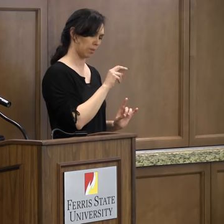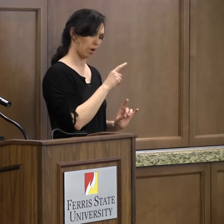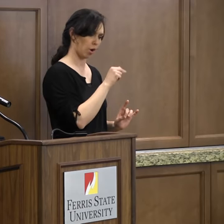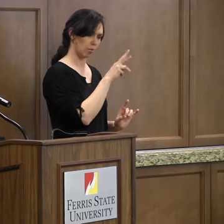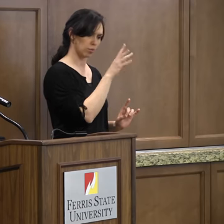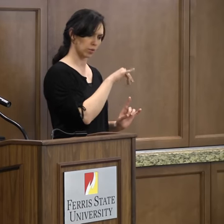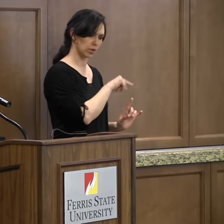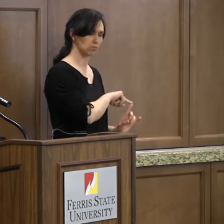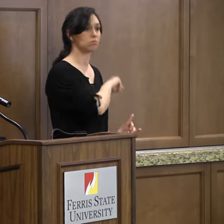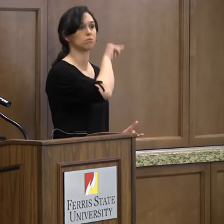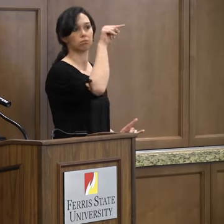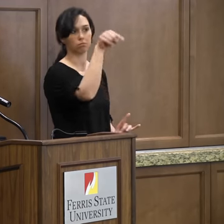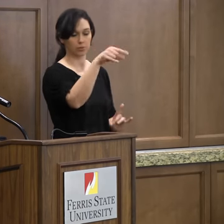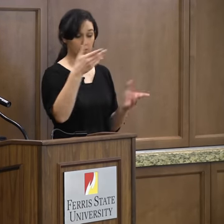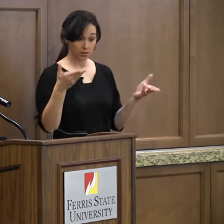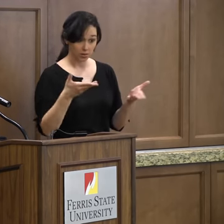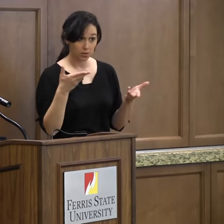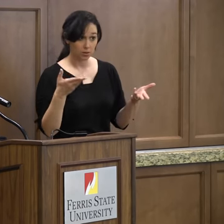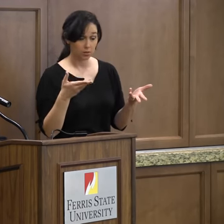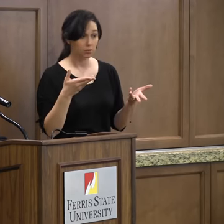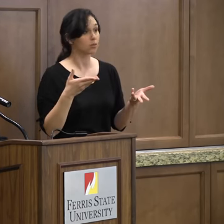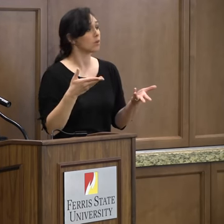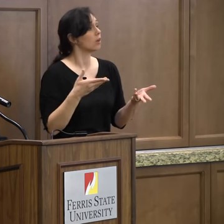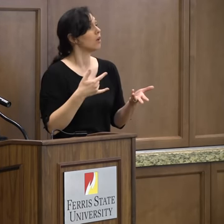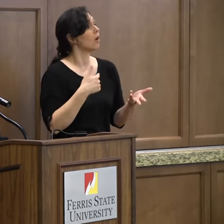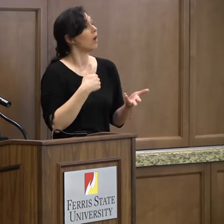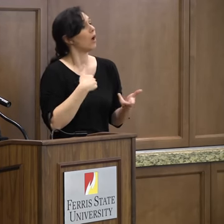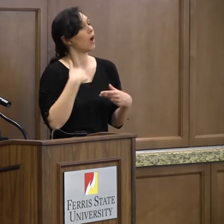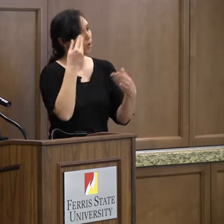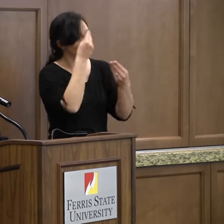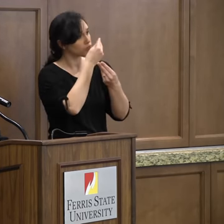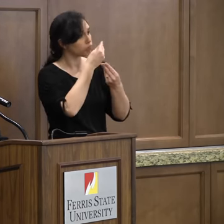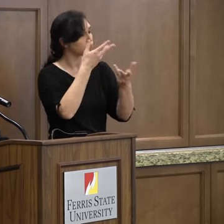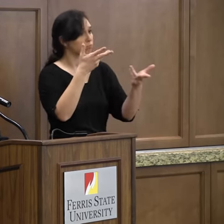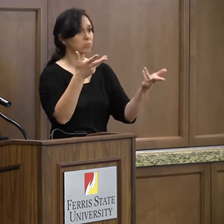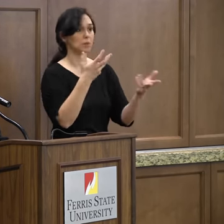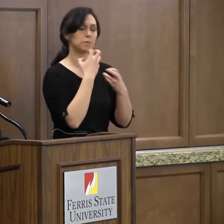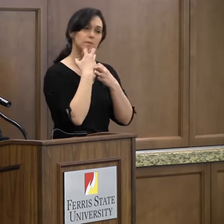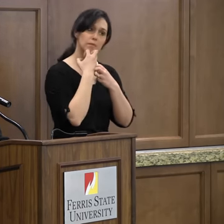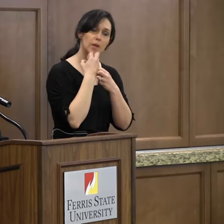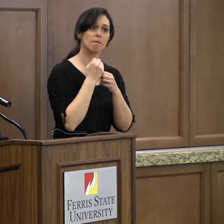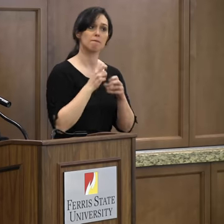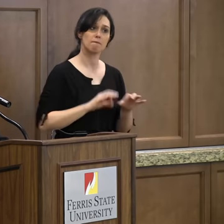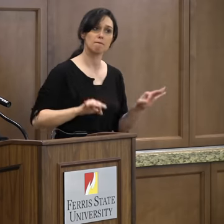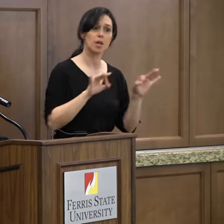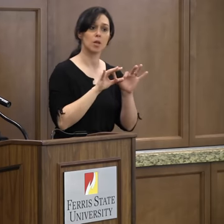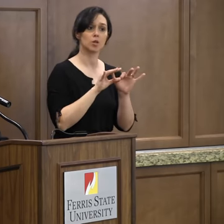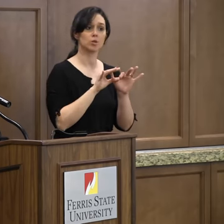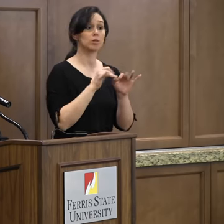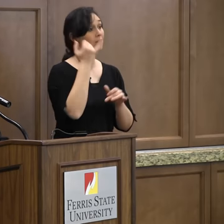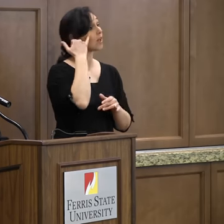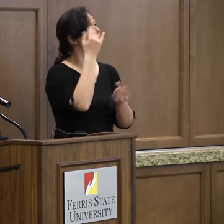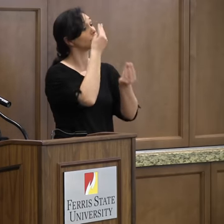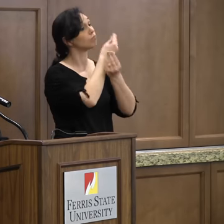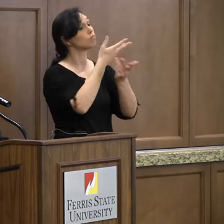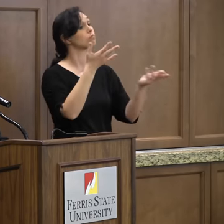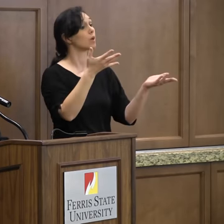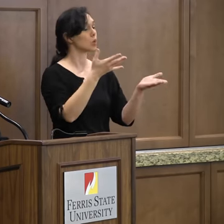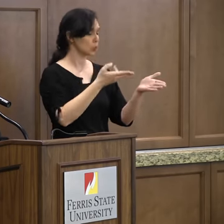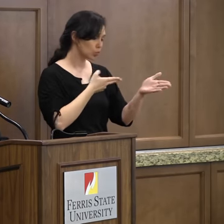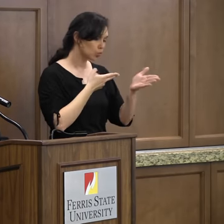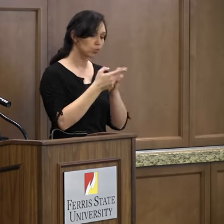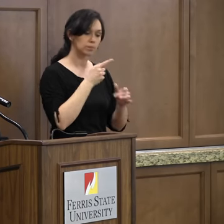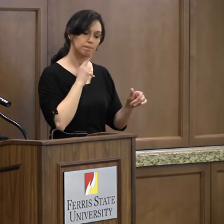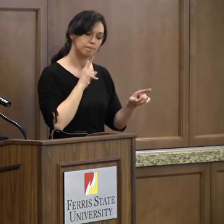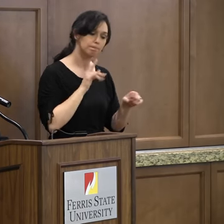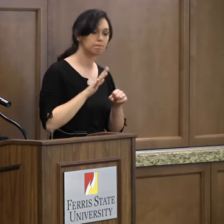have offered all that was most valid if I simply said that I must be true to my conviction that I